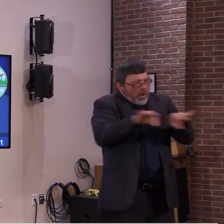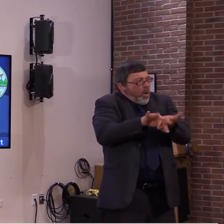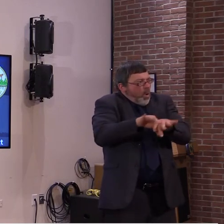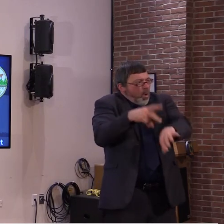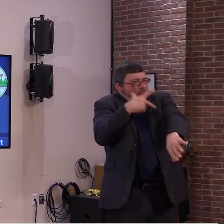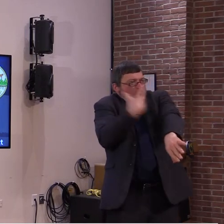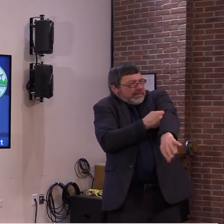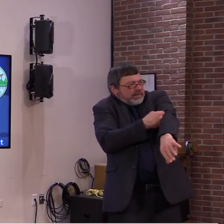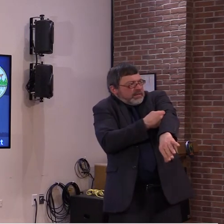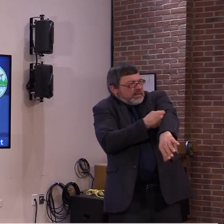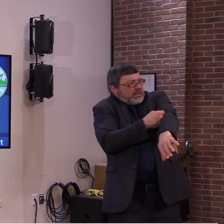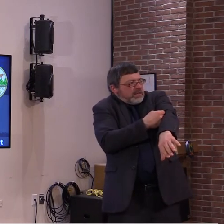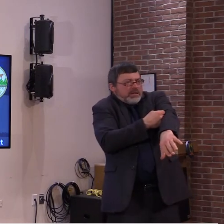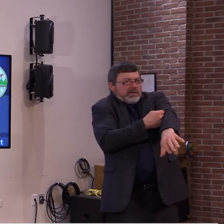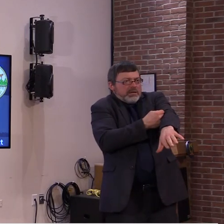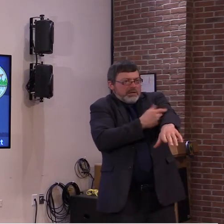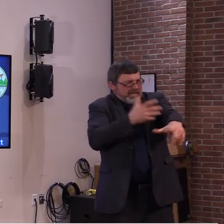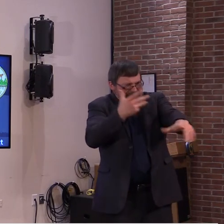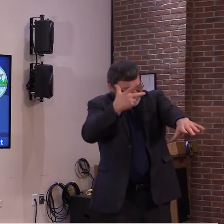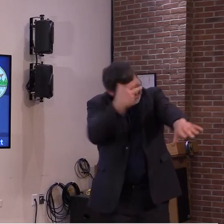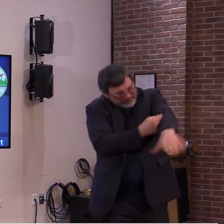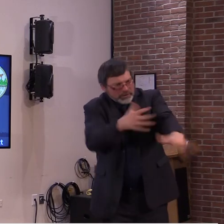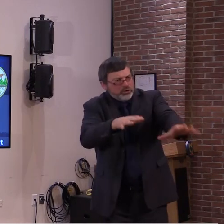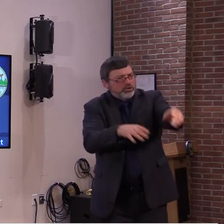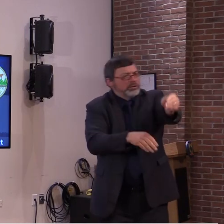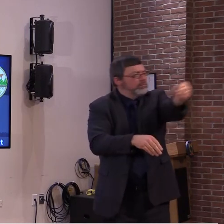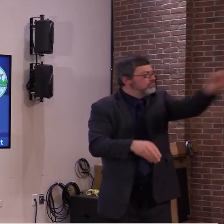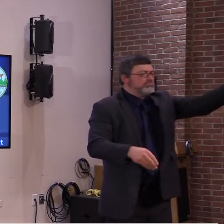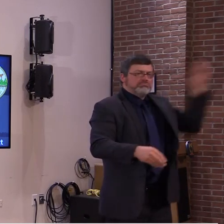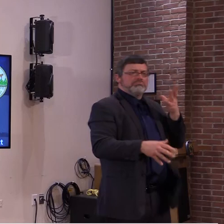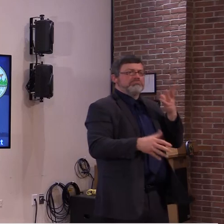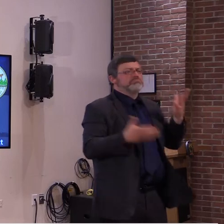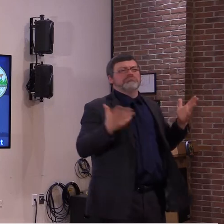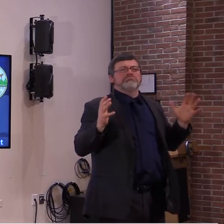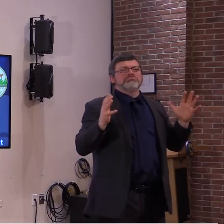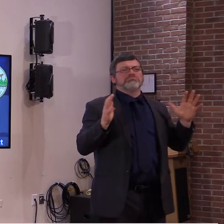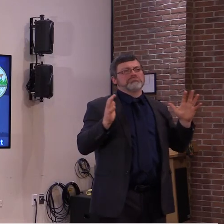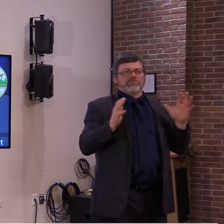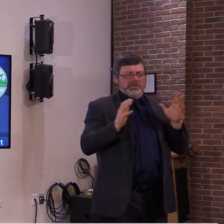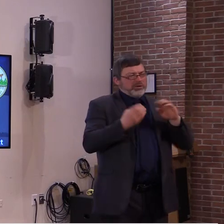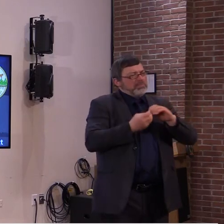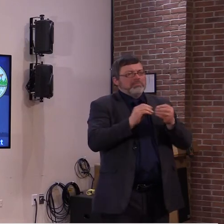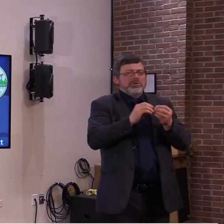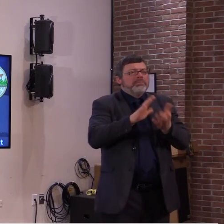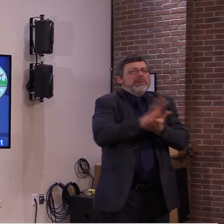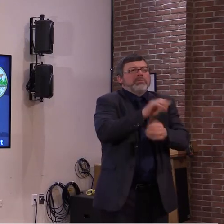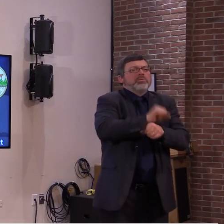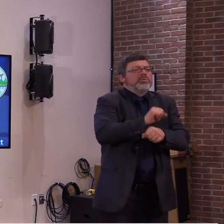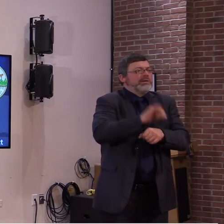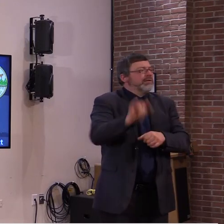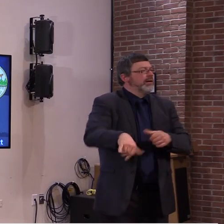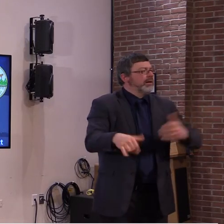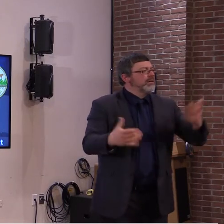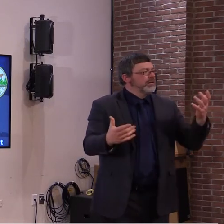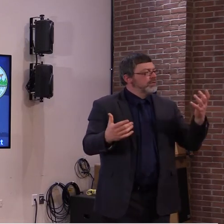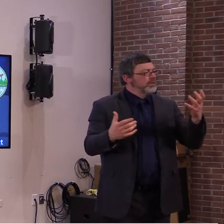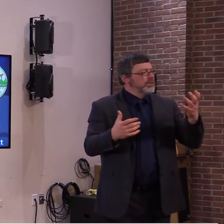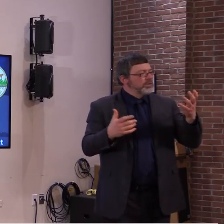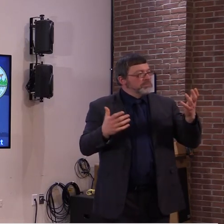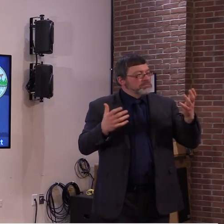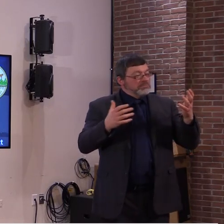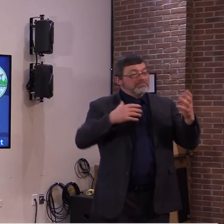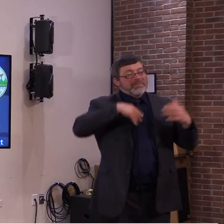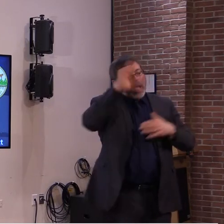there. A long-winded answer, but I think it's important for everyone to understand the process that this goes